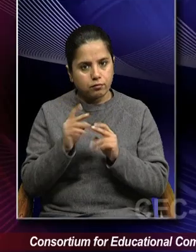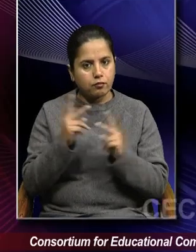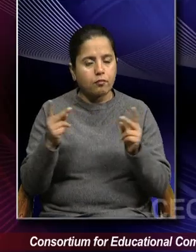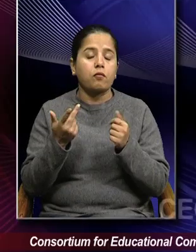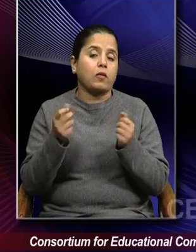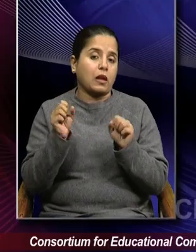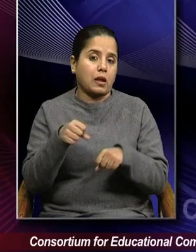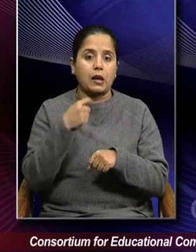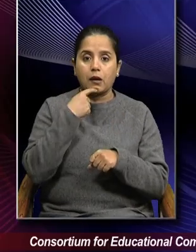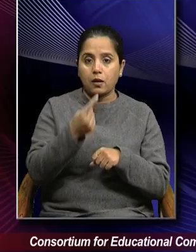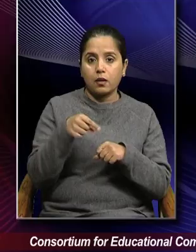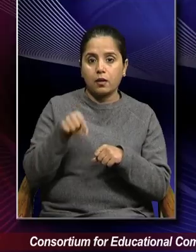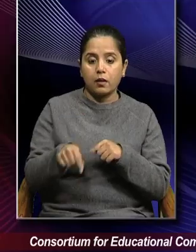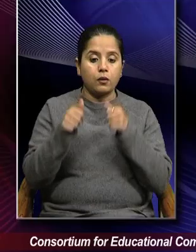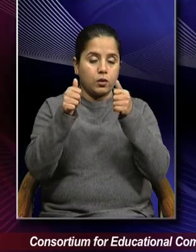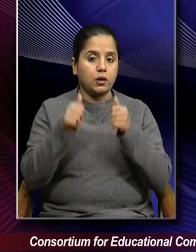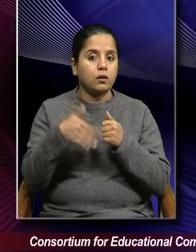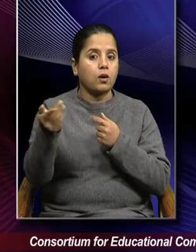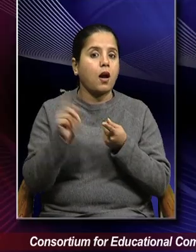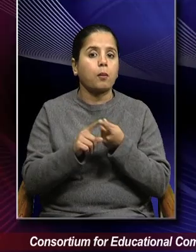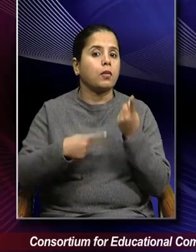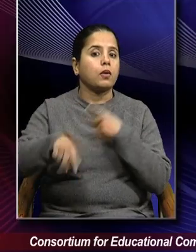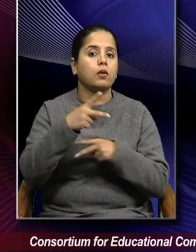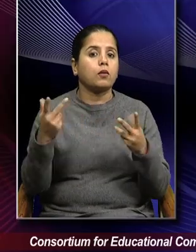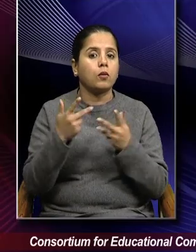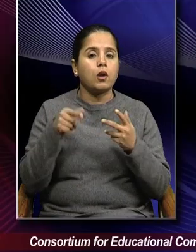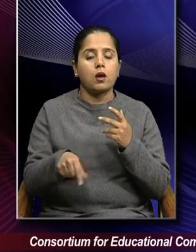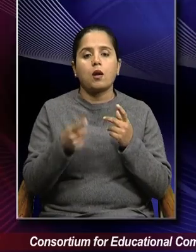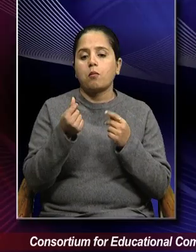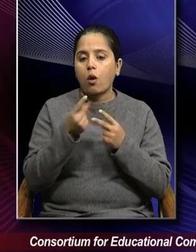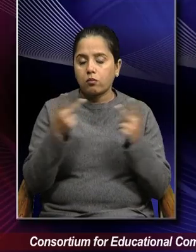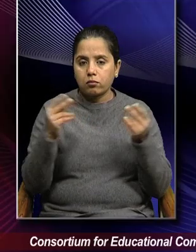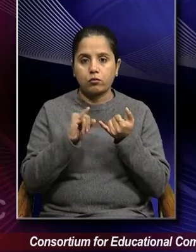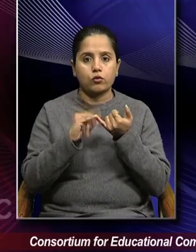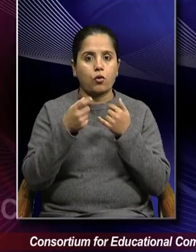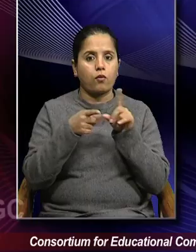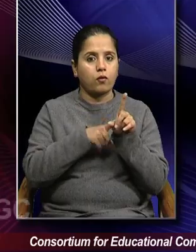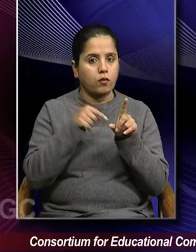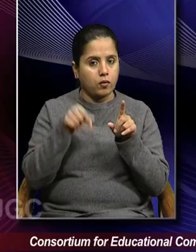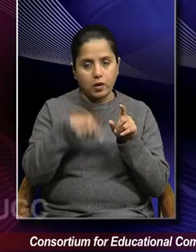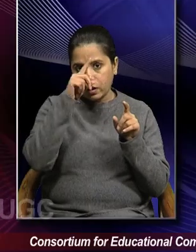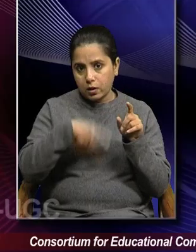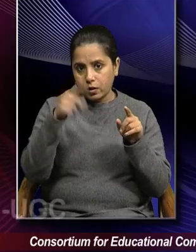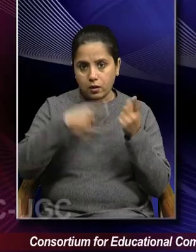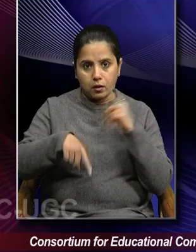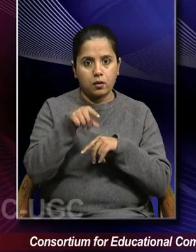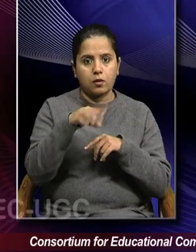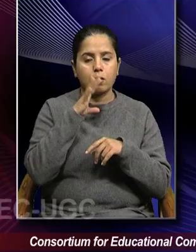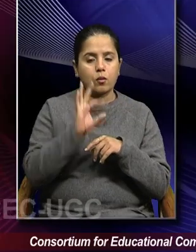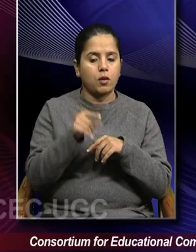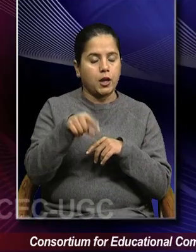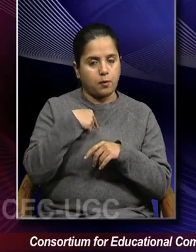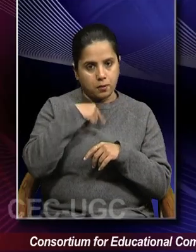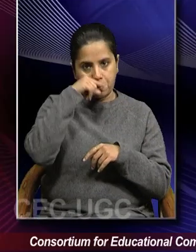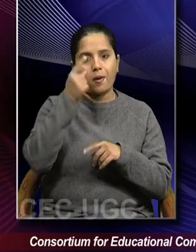course in result it is going to strengthen monetary sovereignty of India, and that is something which is a matter of pride